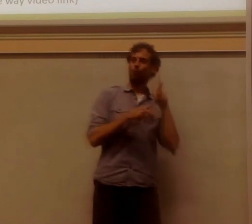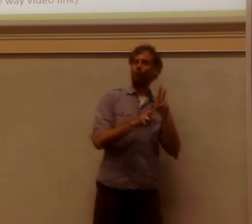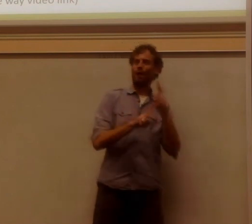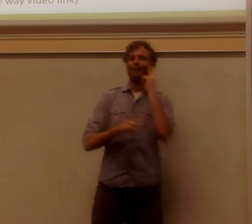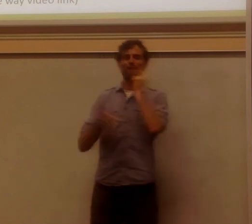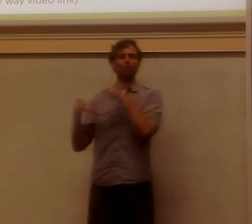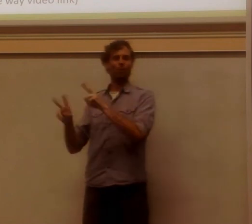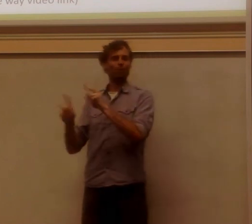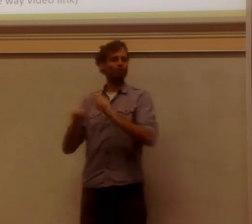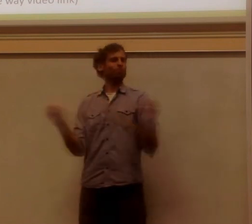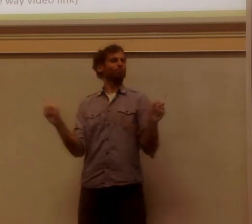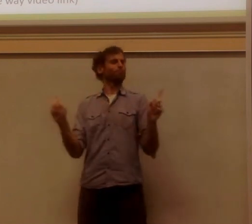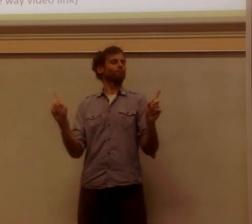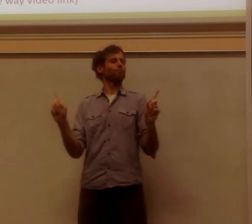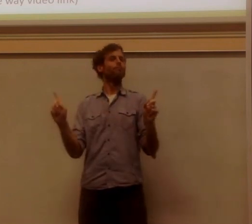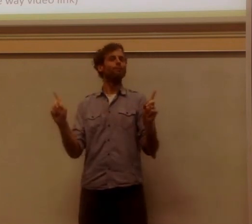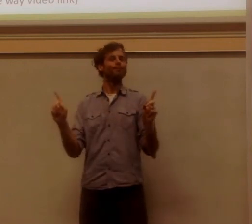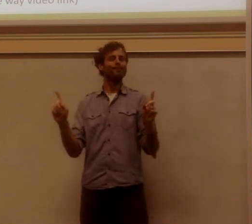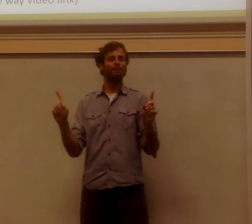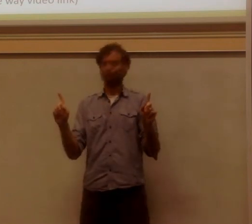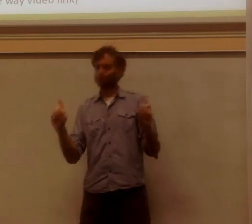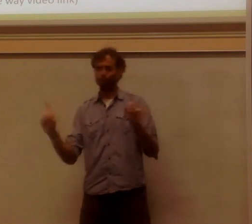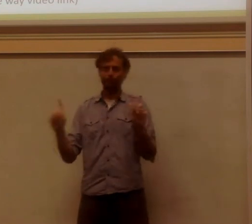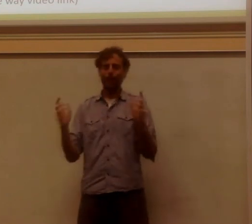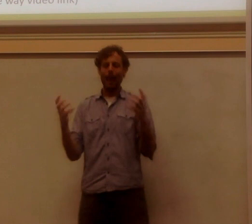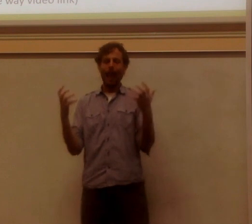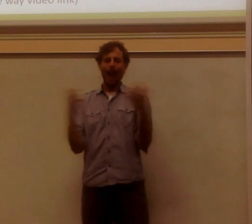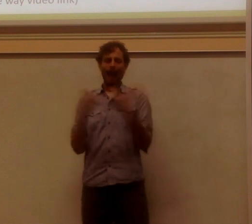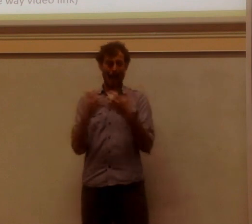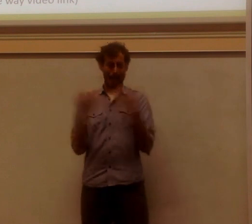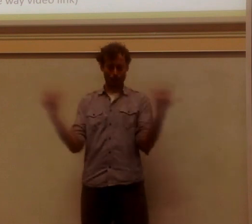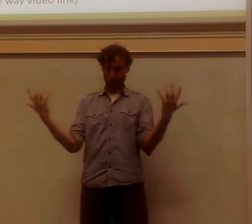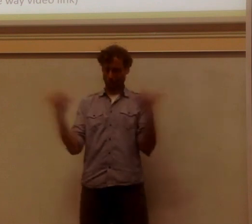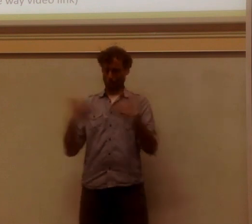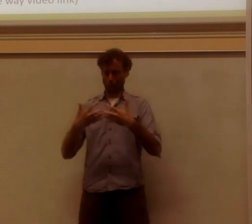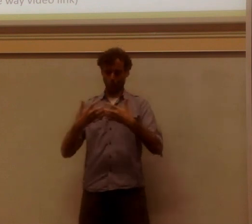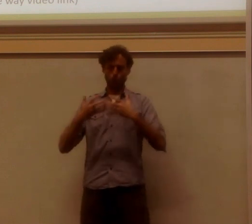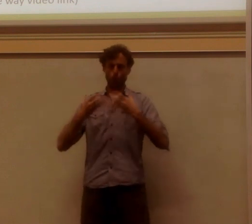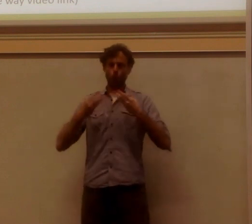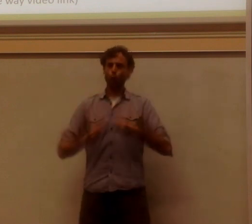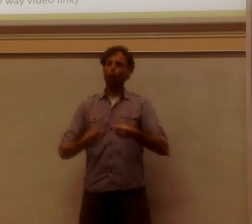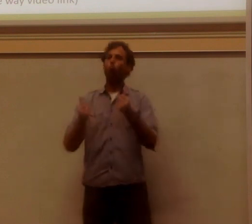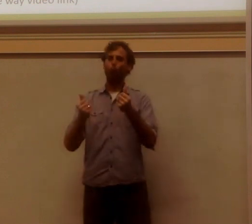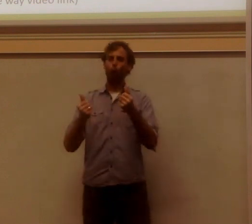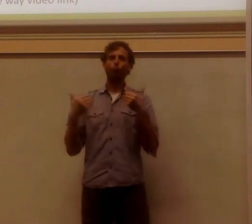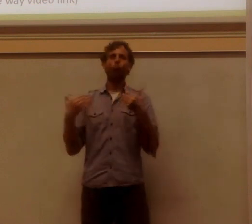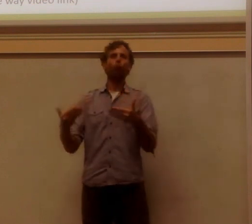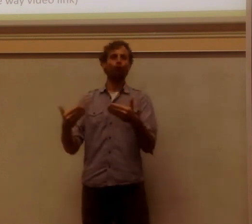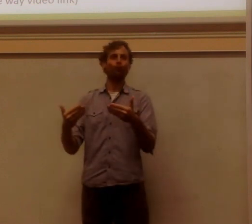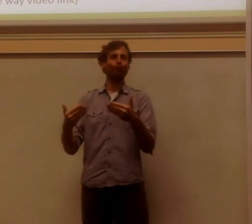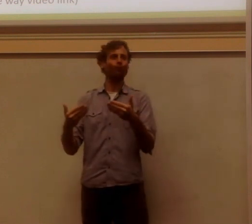We also noted that there were some conflicts that arose in telephone culture. So basically, in following